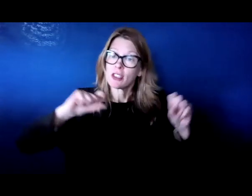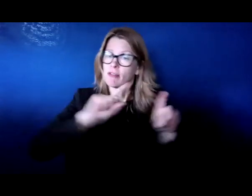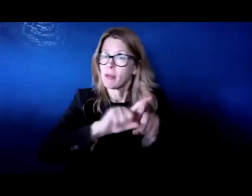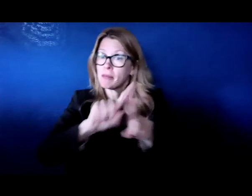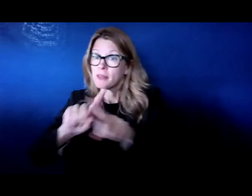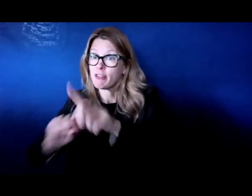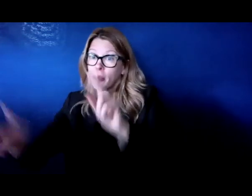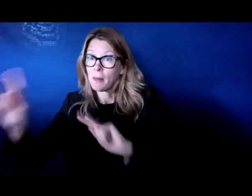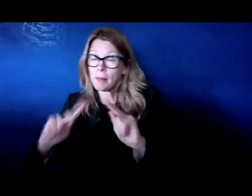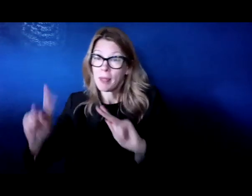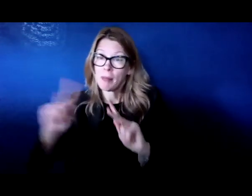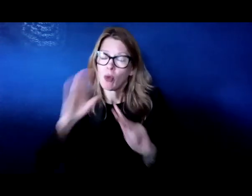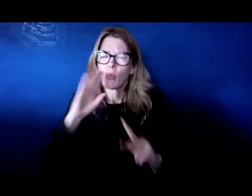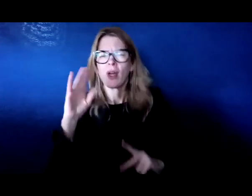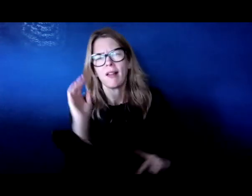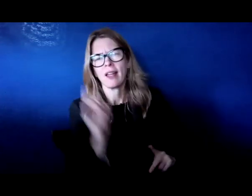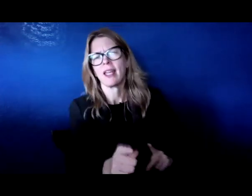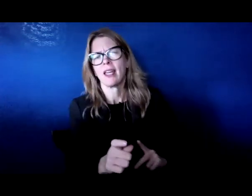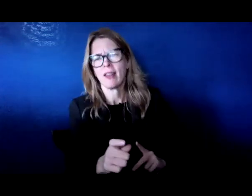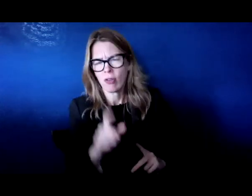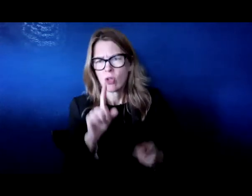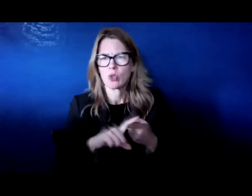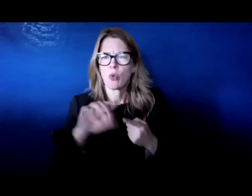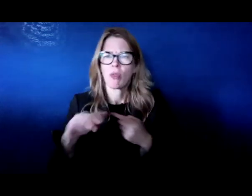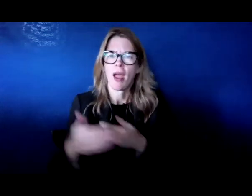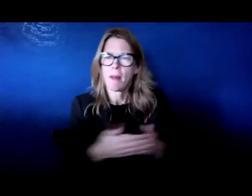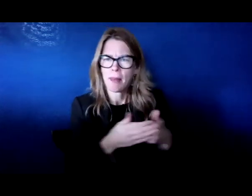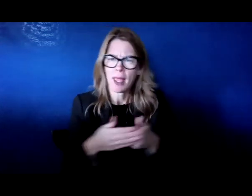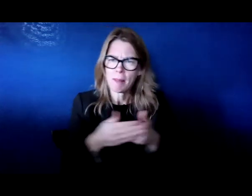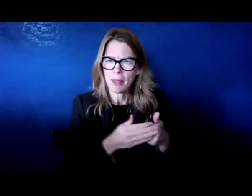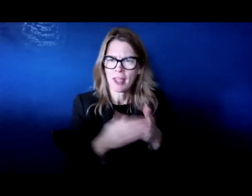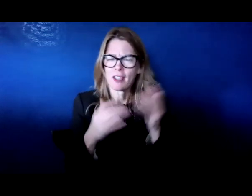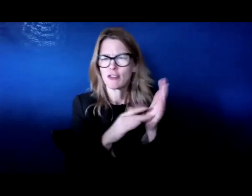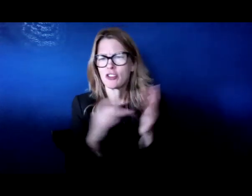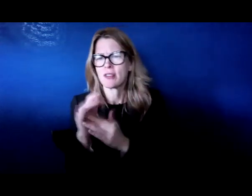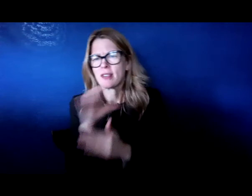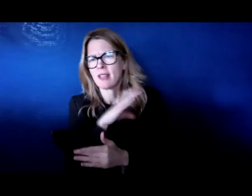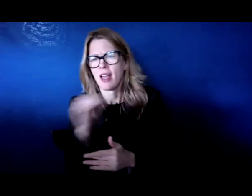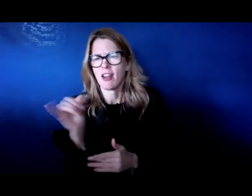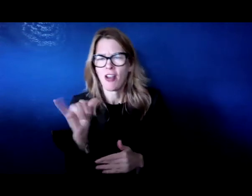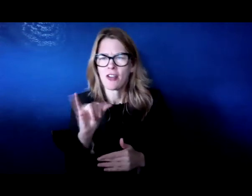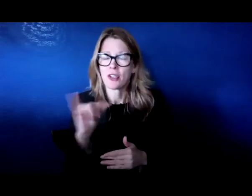place. All lands will bow rejoicing, their